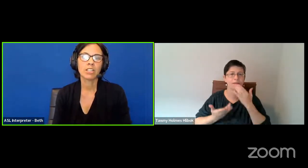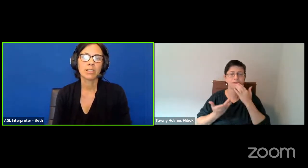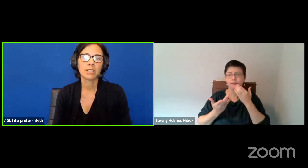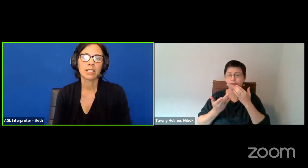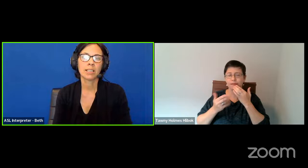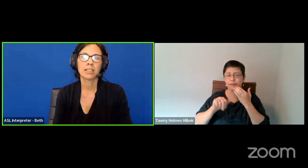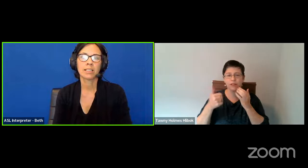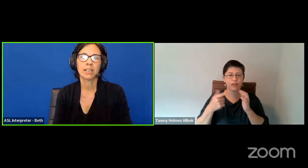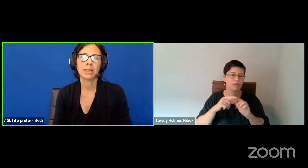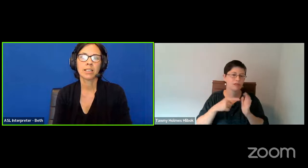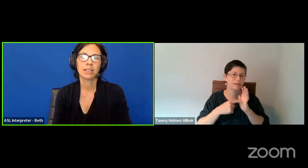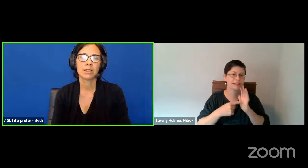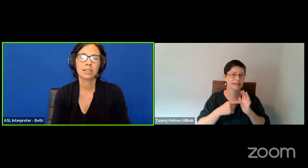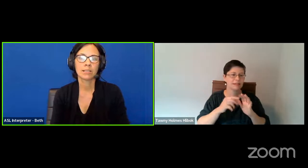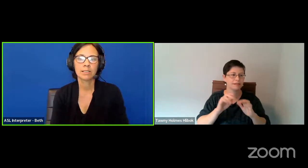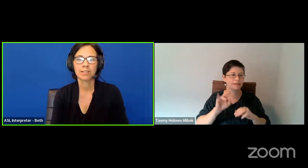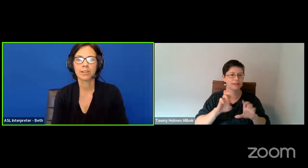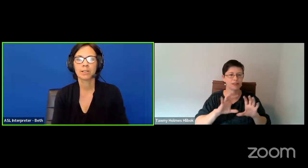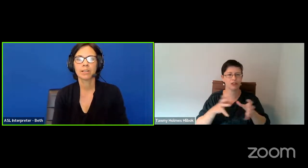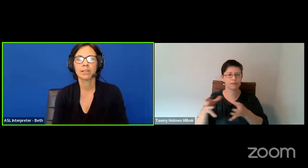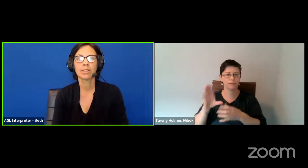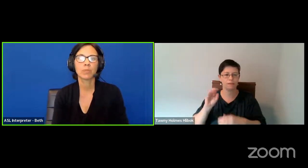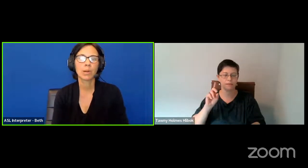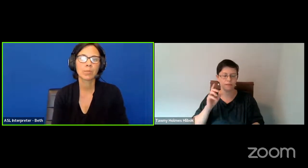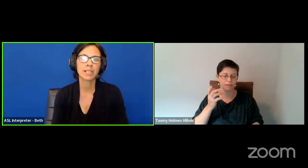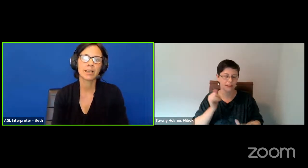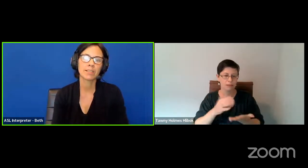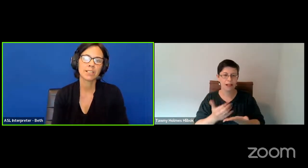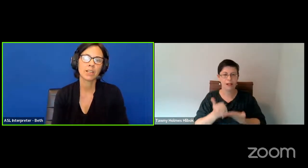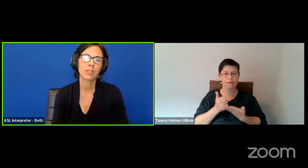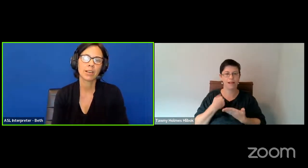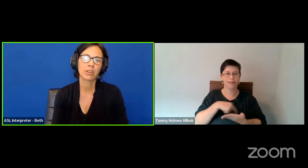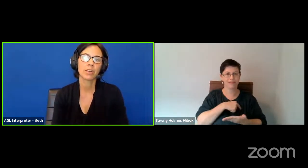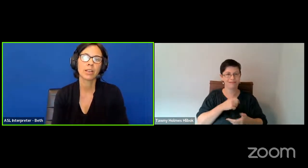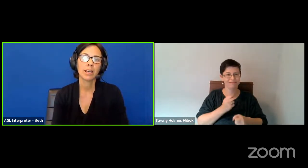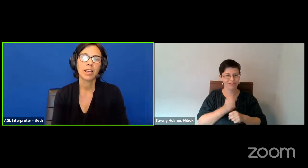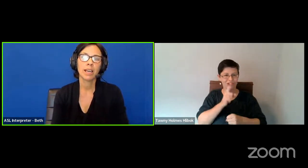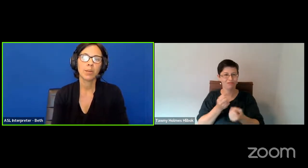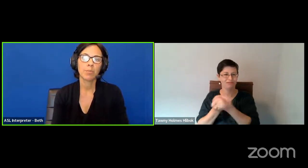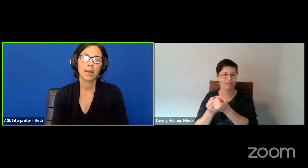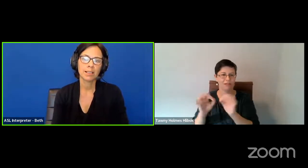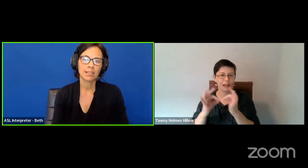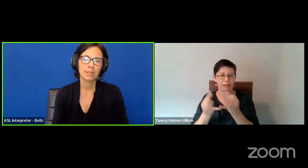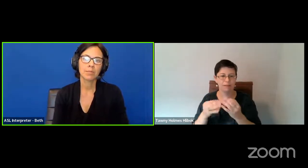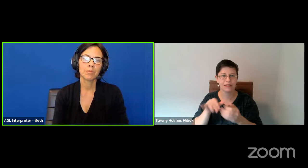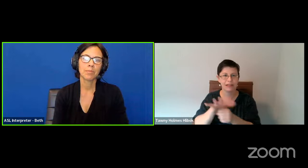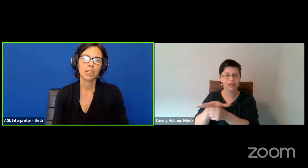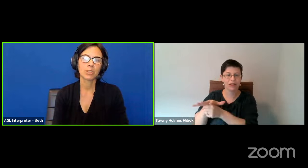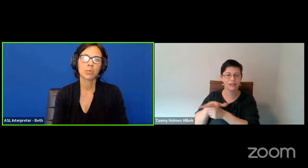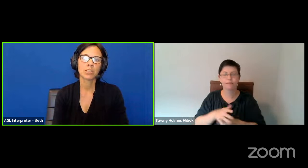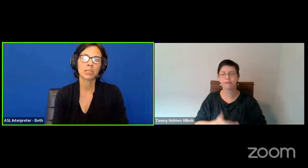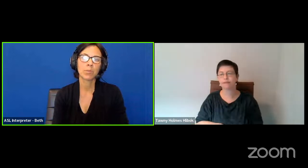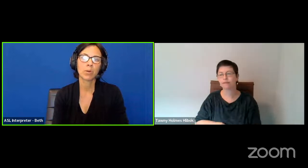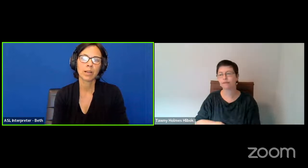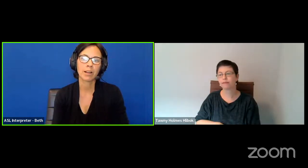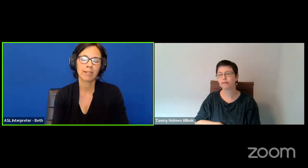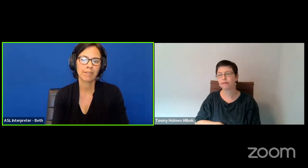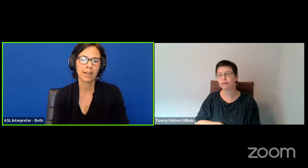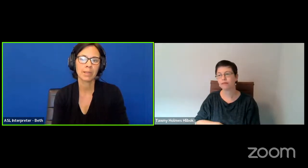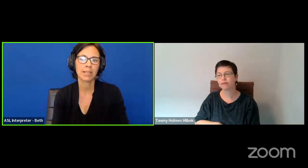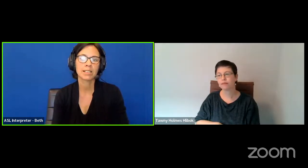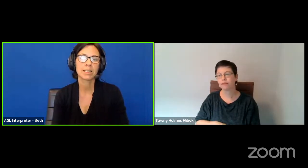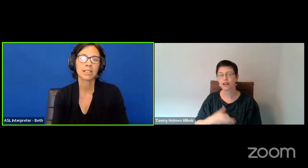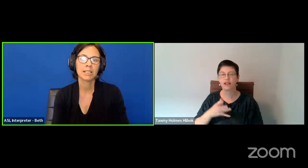advocate agencies and different representatives, that could help us make sure we're supporting